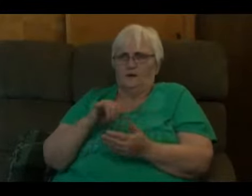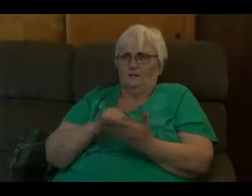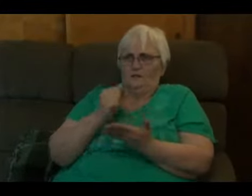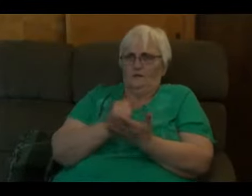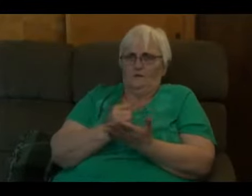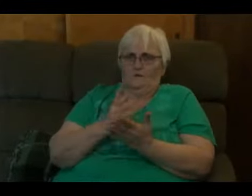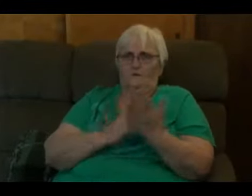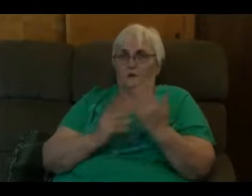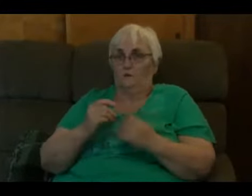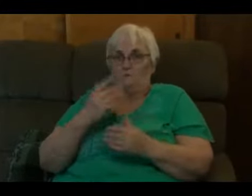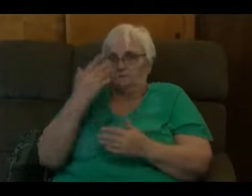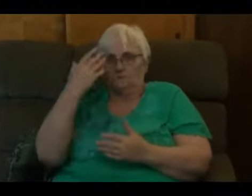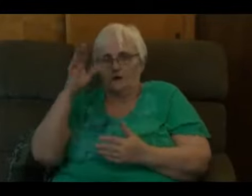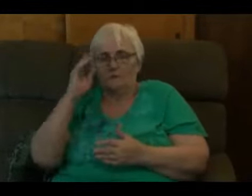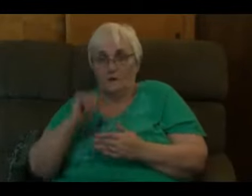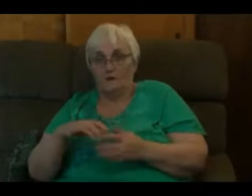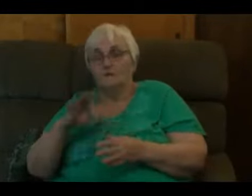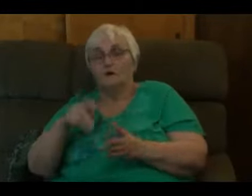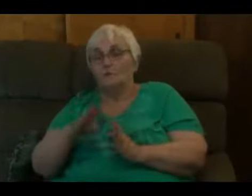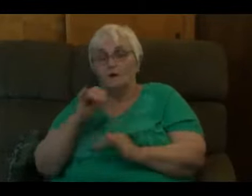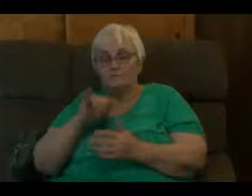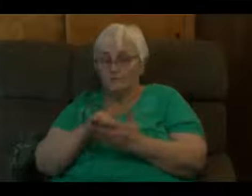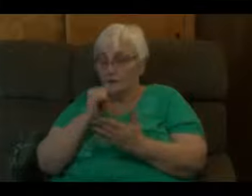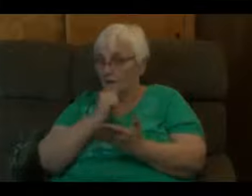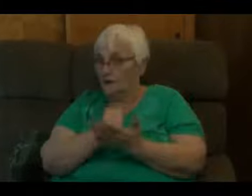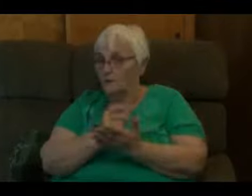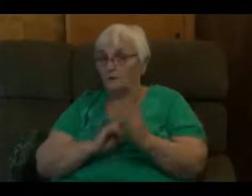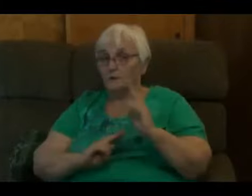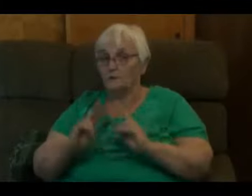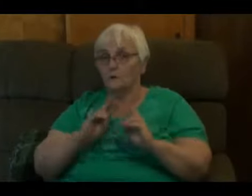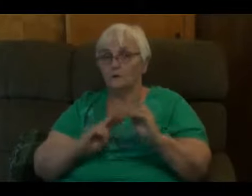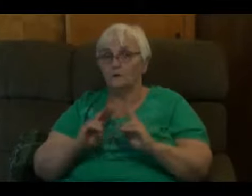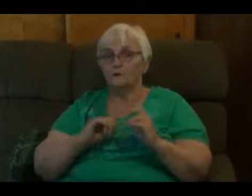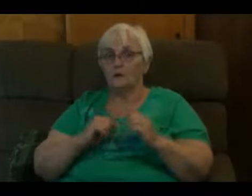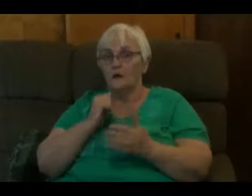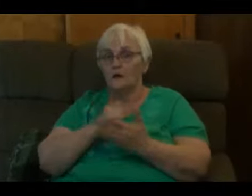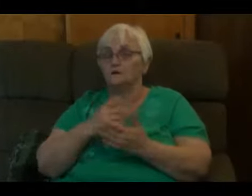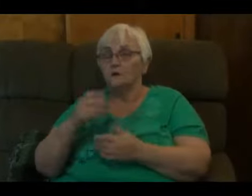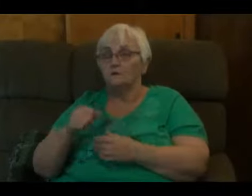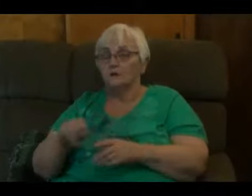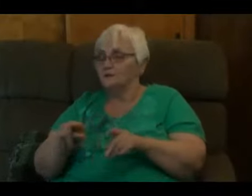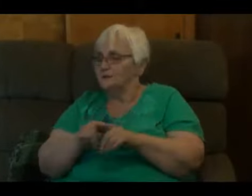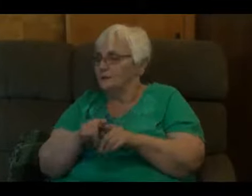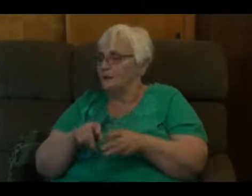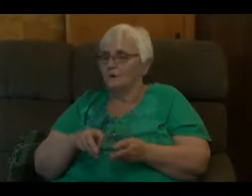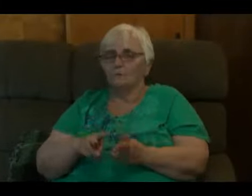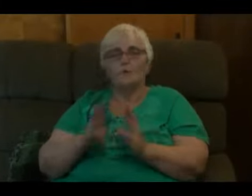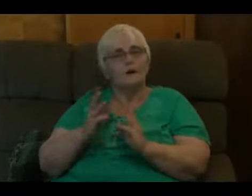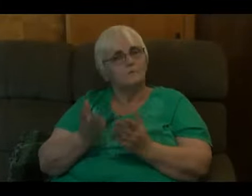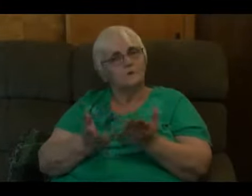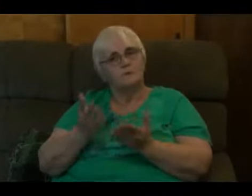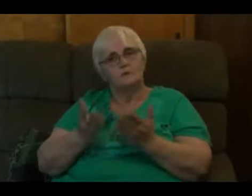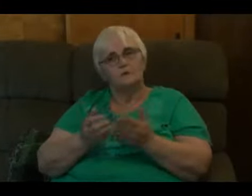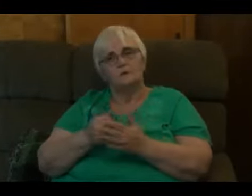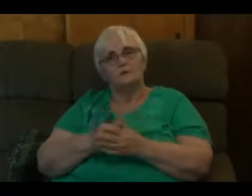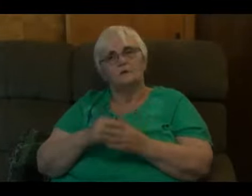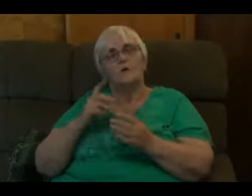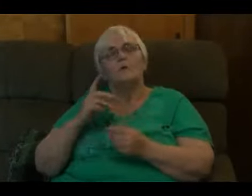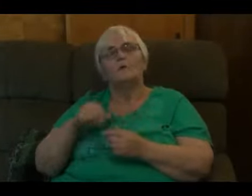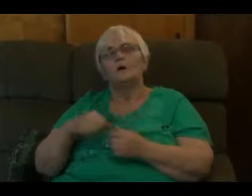I don't know. But God can find a way for that to help someone. Maybe help someone that's the same way. But whatever trait He